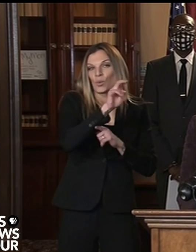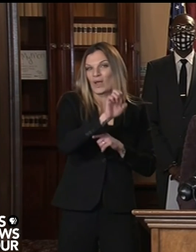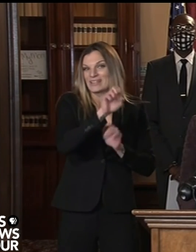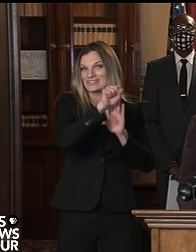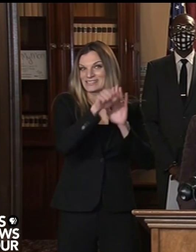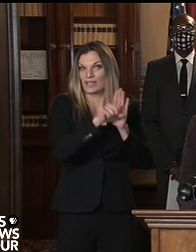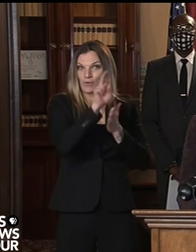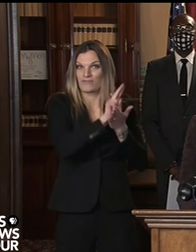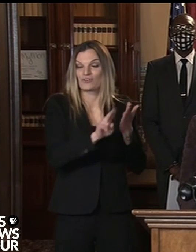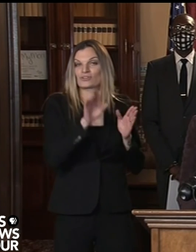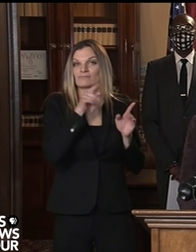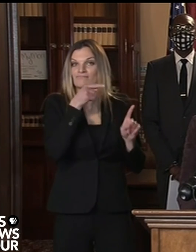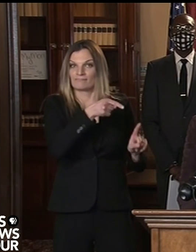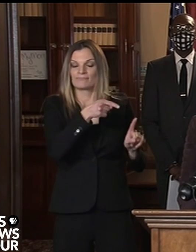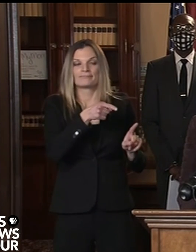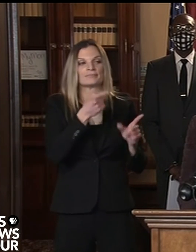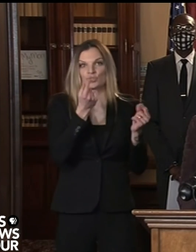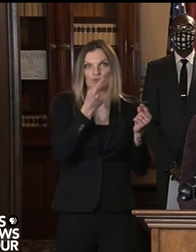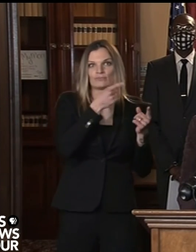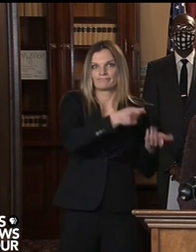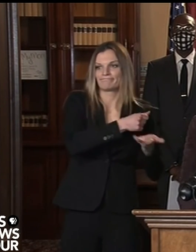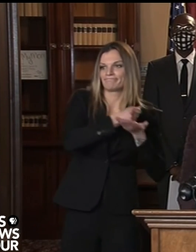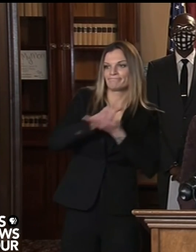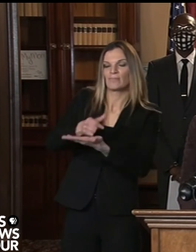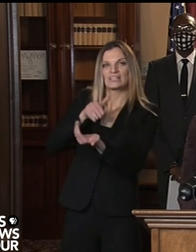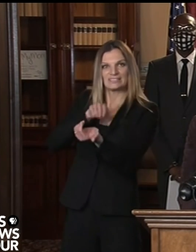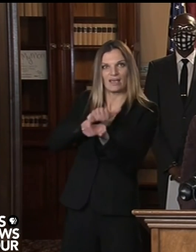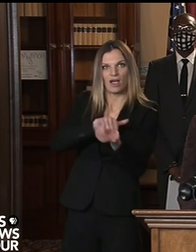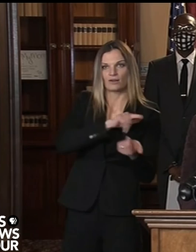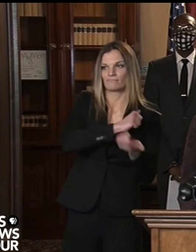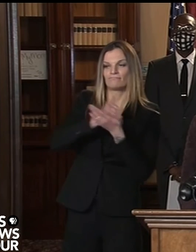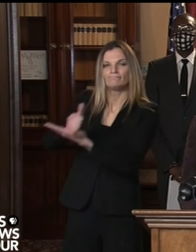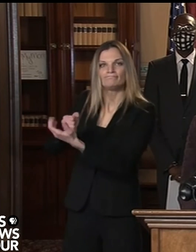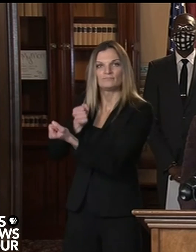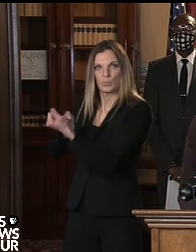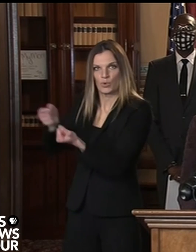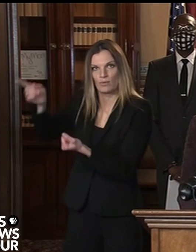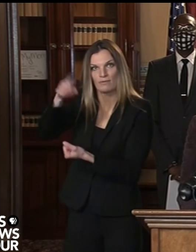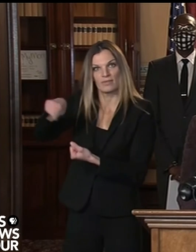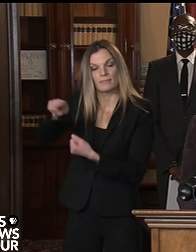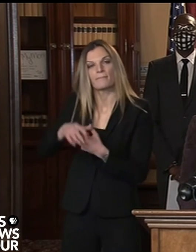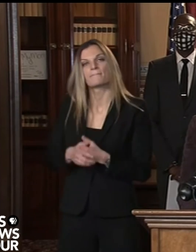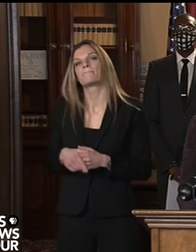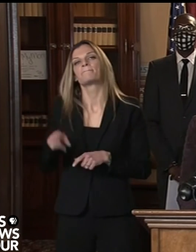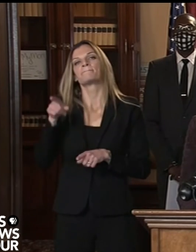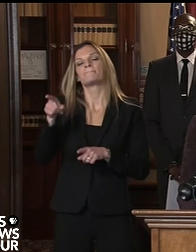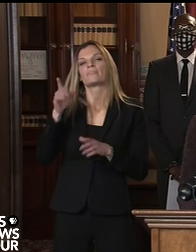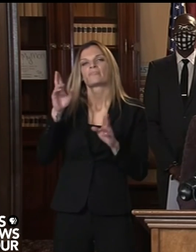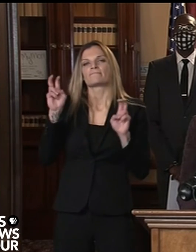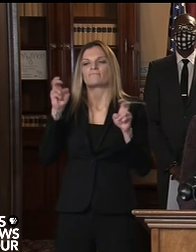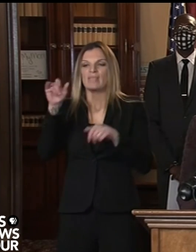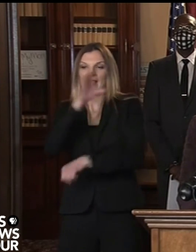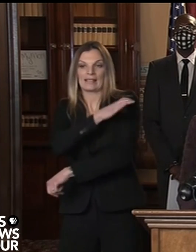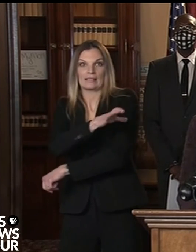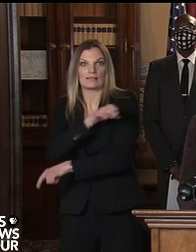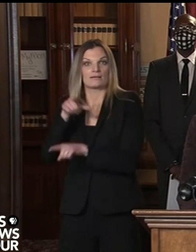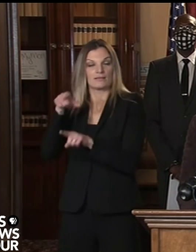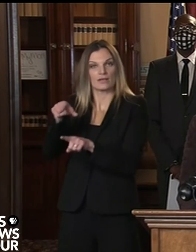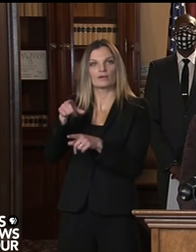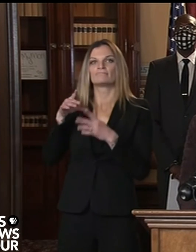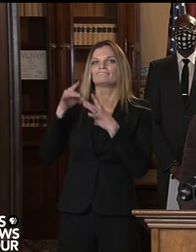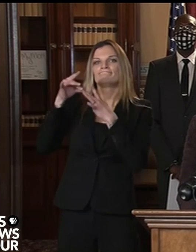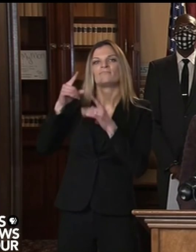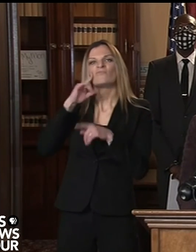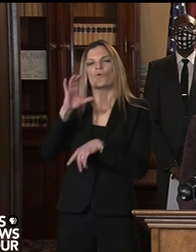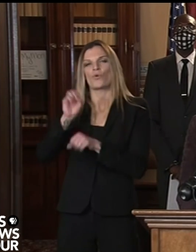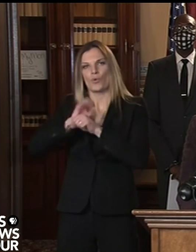University, which provides doctors to the Michigan Department of Corrections that serve as the head of their clinical COVID response.